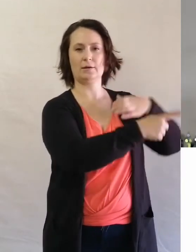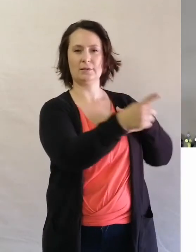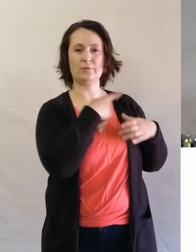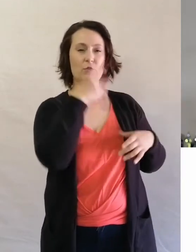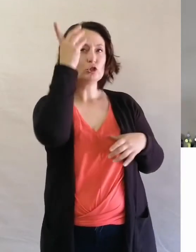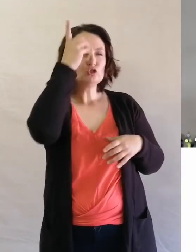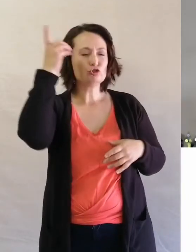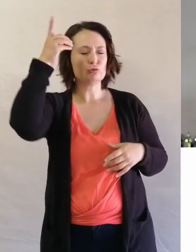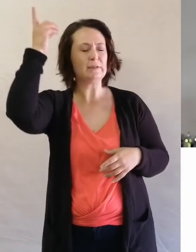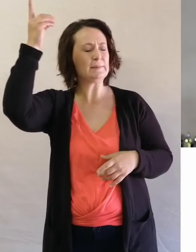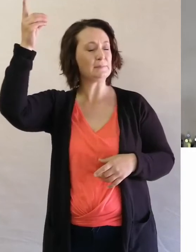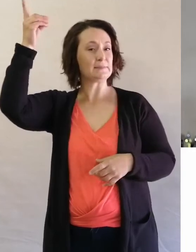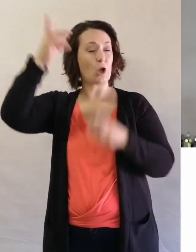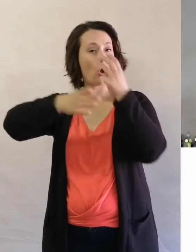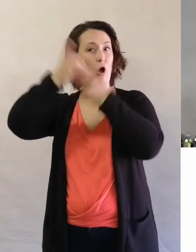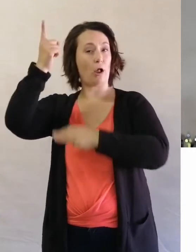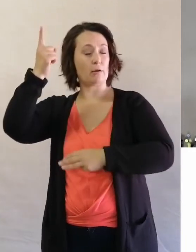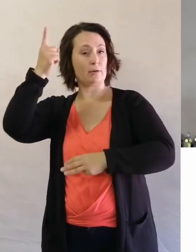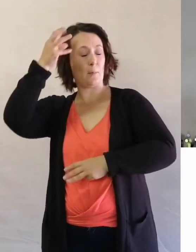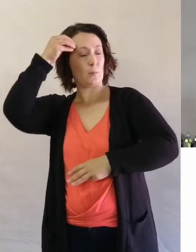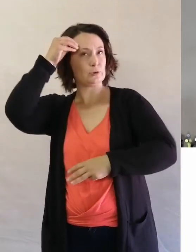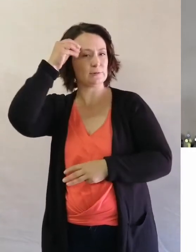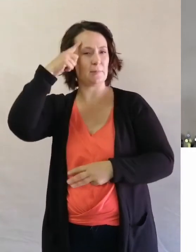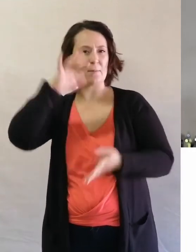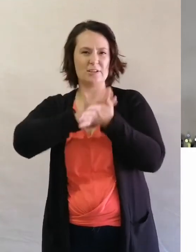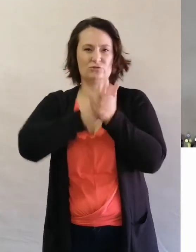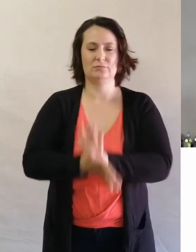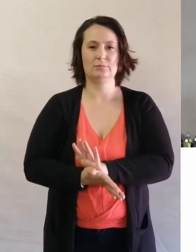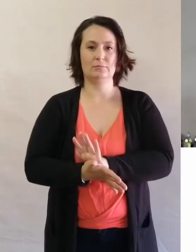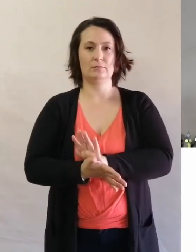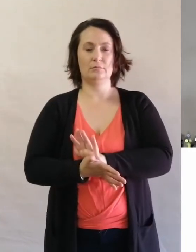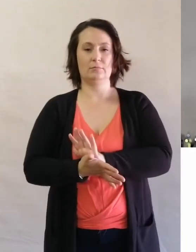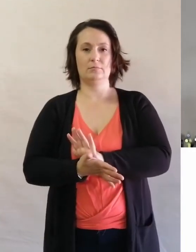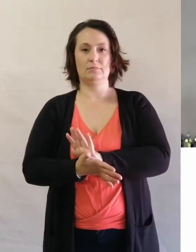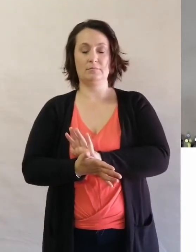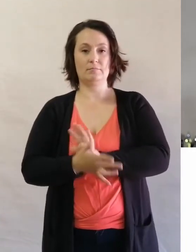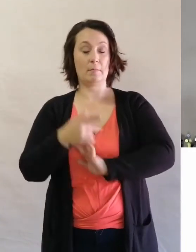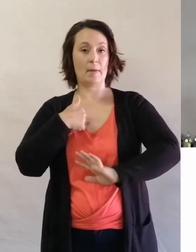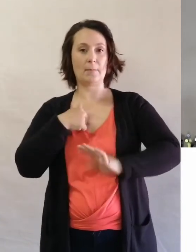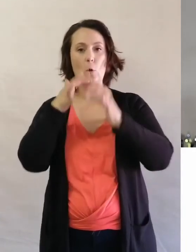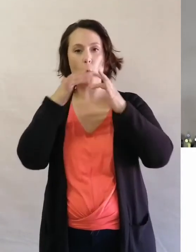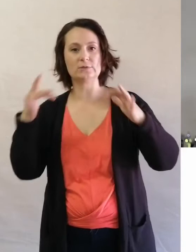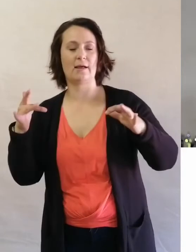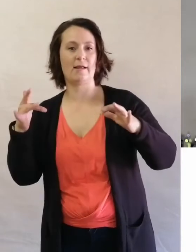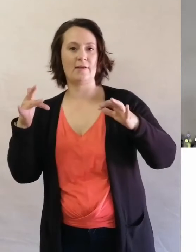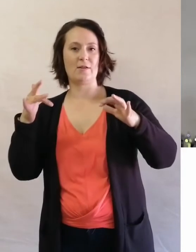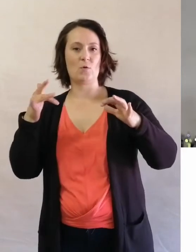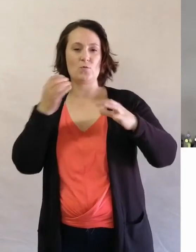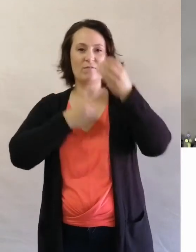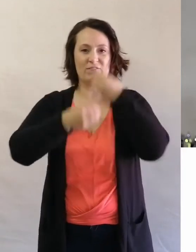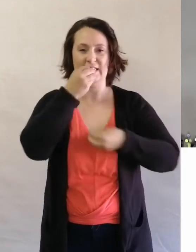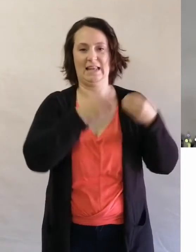you know God put there years ago have been trampled on and sort of maybe just through your neglect, you haven't watered them. Maybe you've been feeding